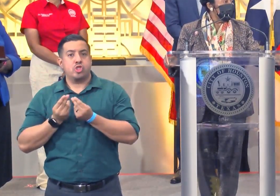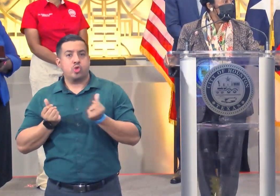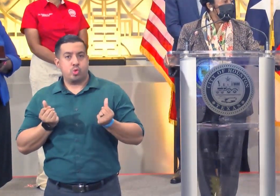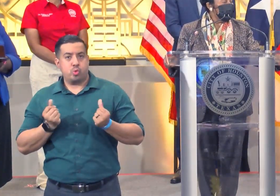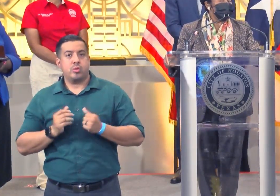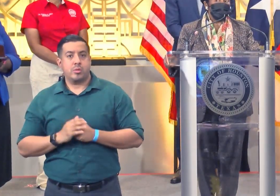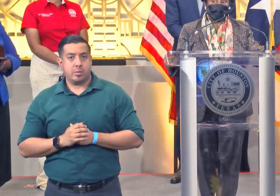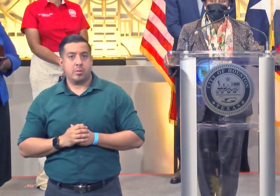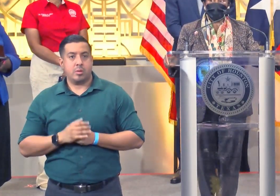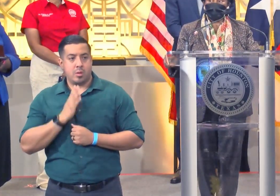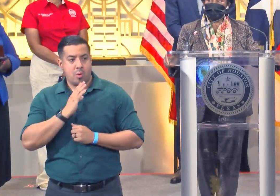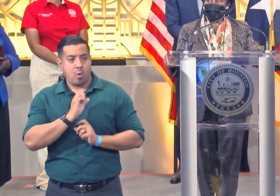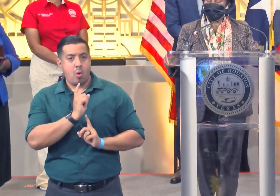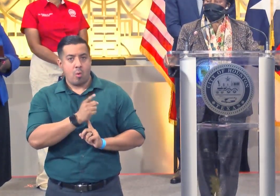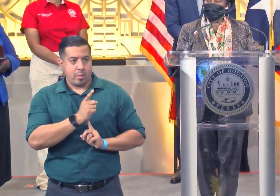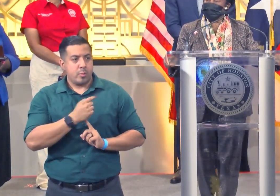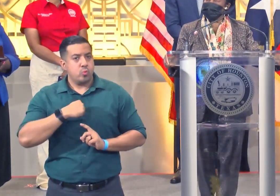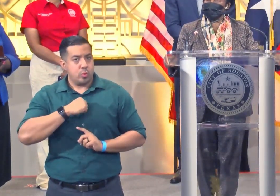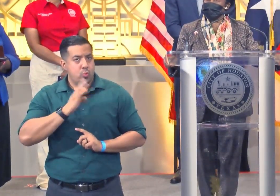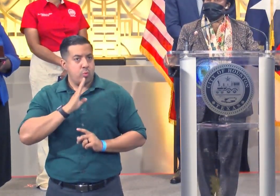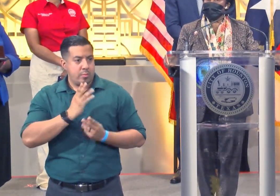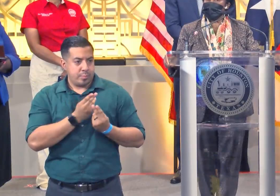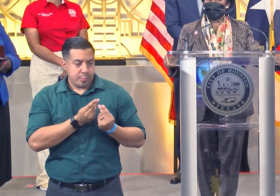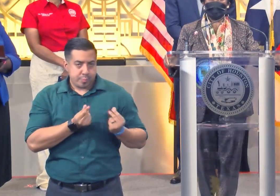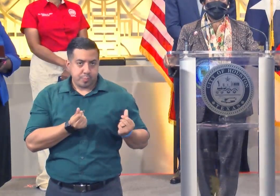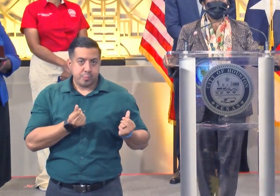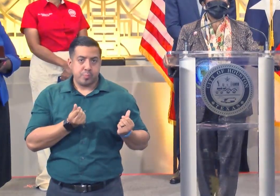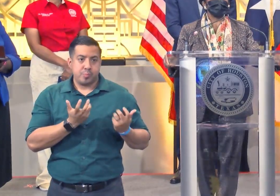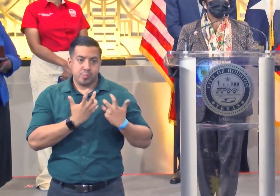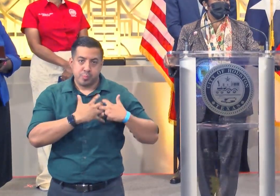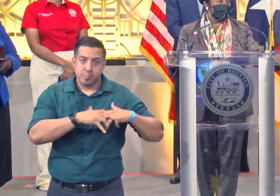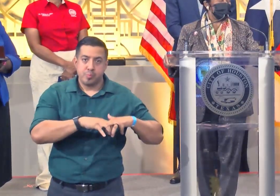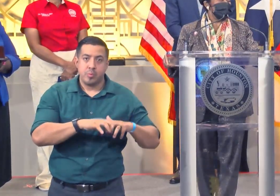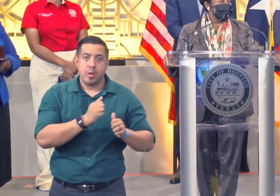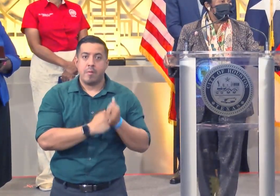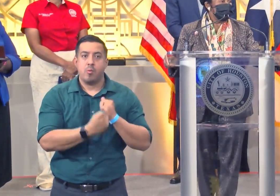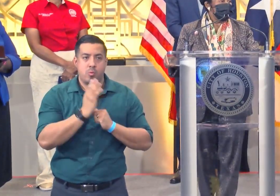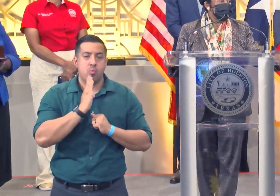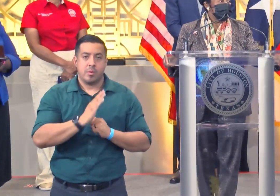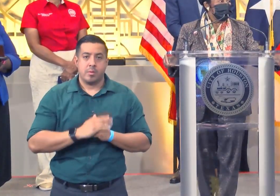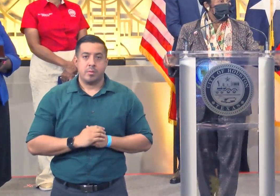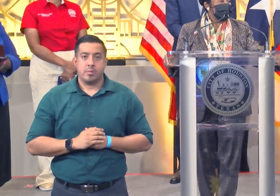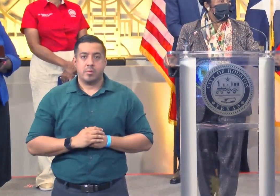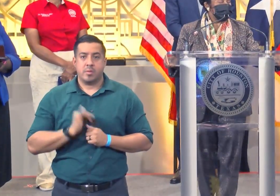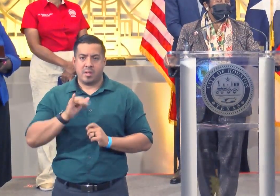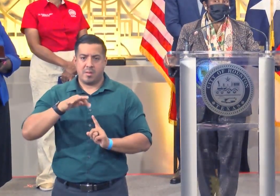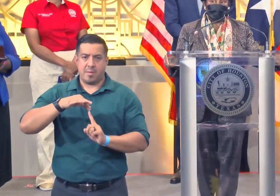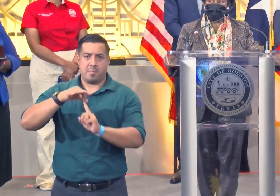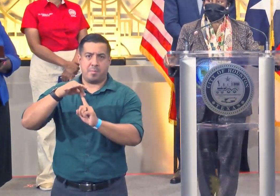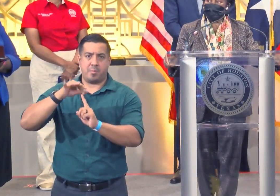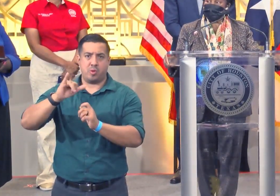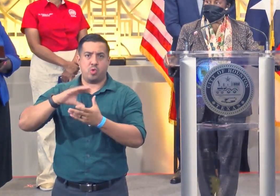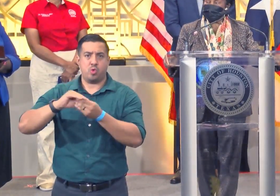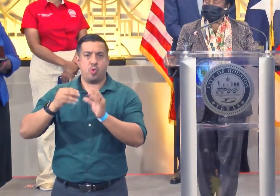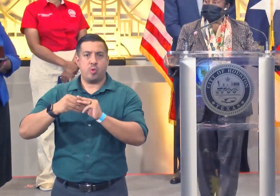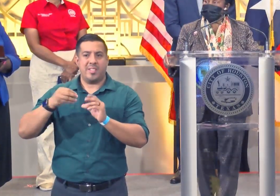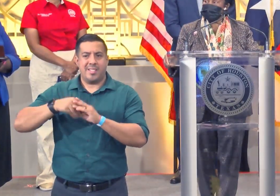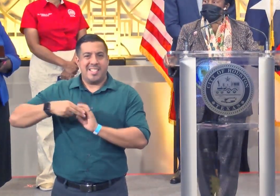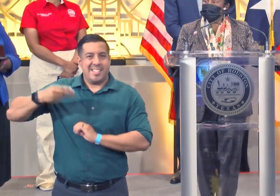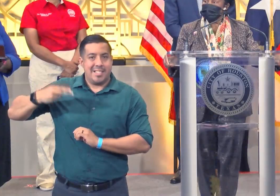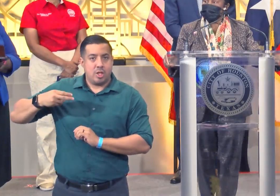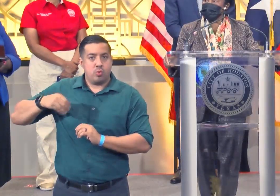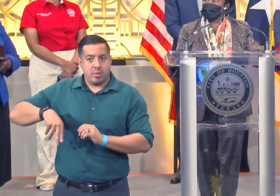moment, and we'll get through this together. That's a unique and unbelievable story and history of this great